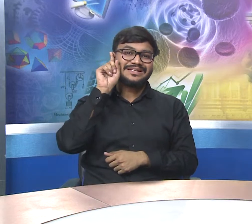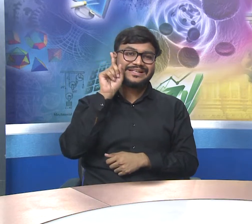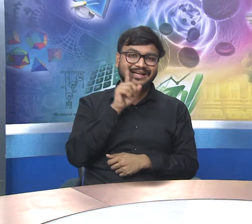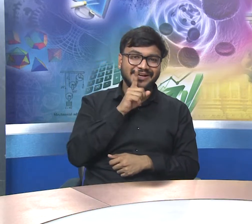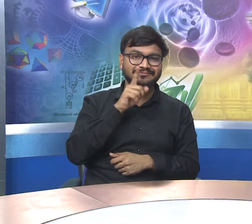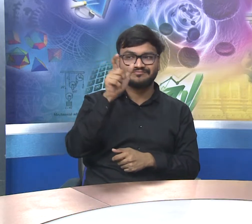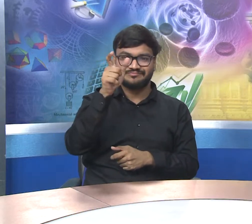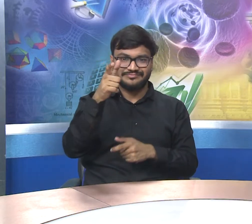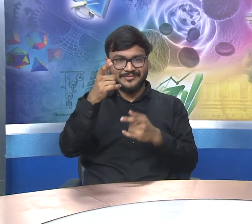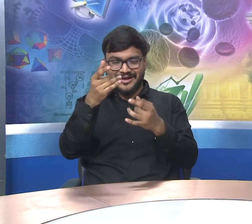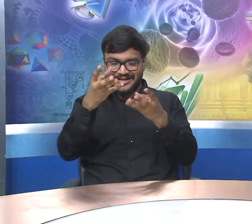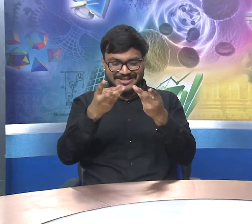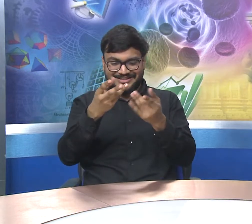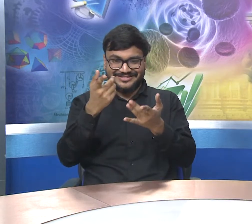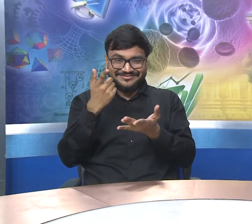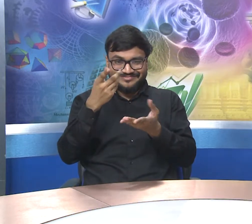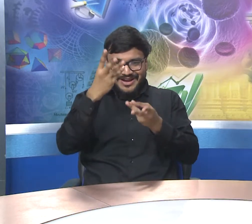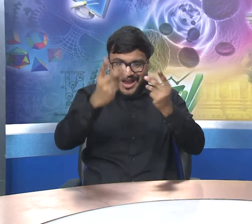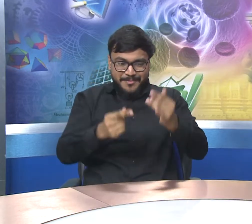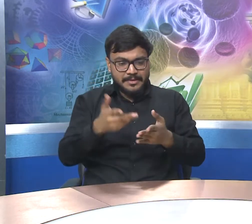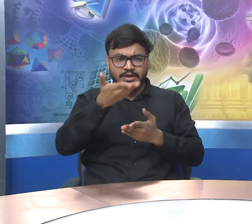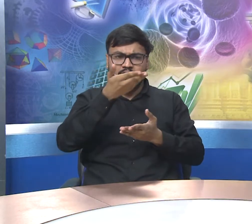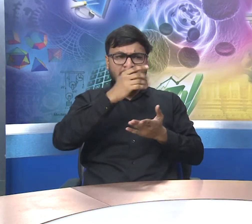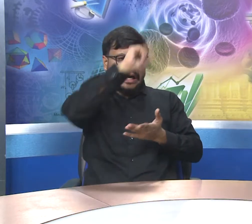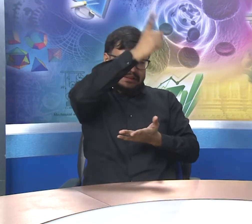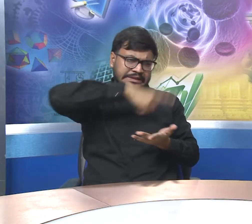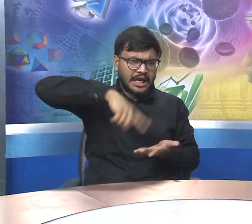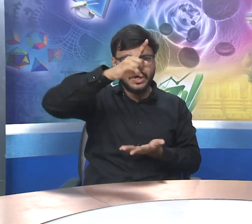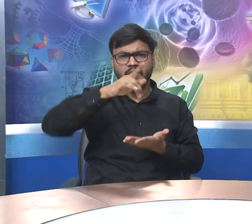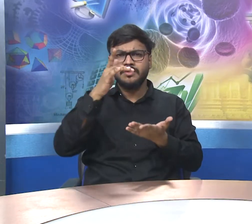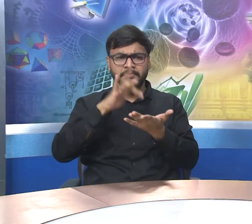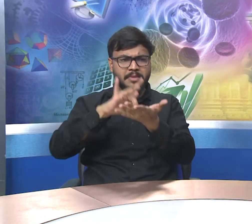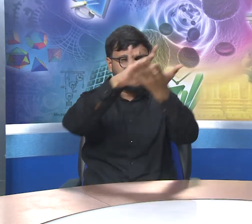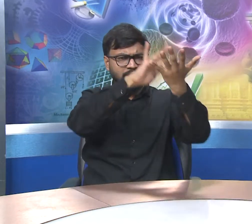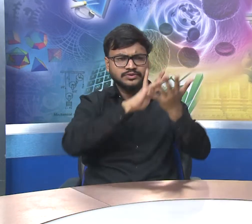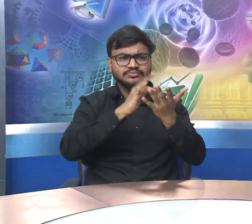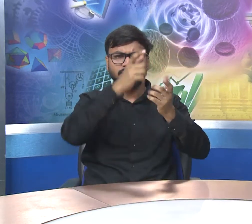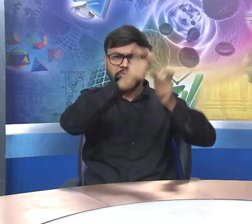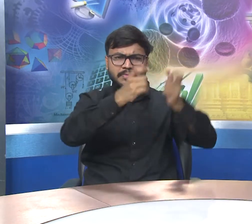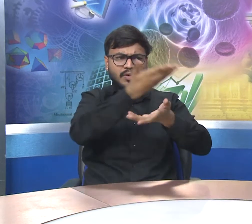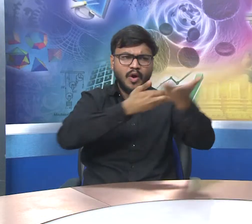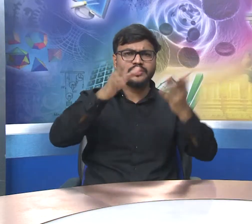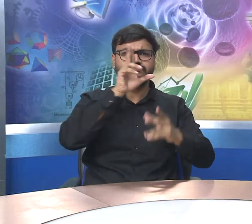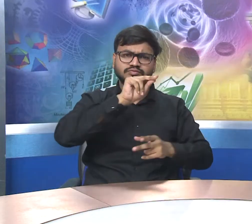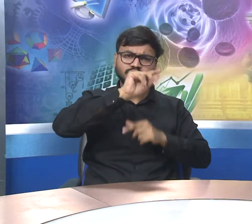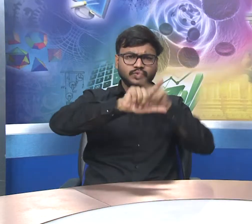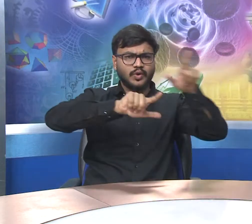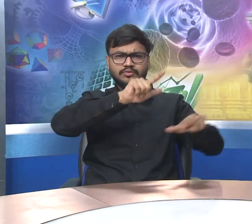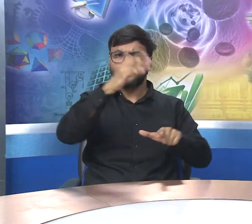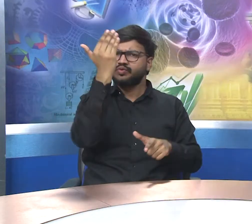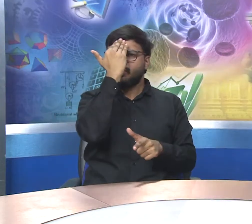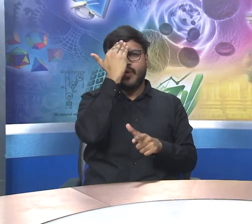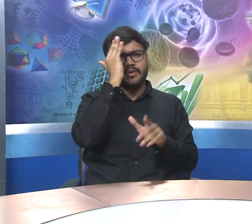But it does not count the number of Indian Sign Language users.